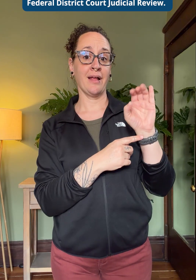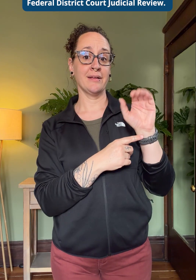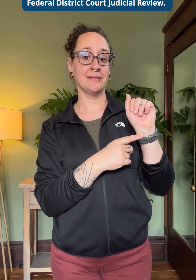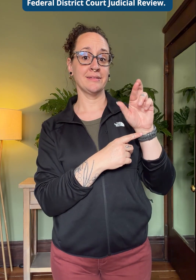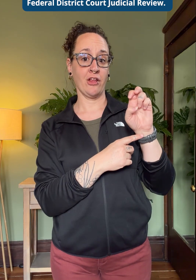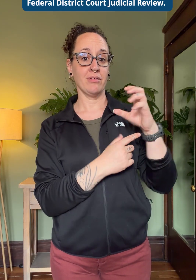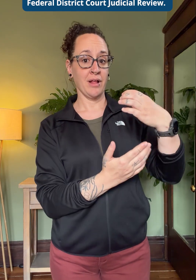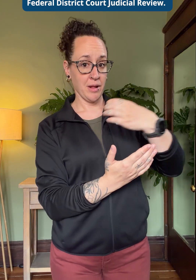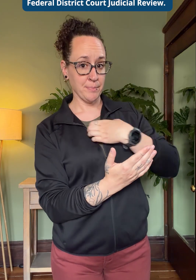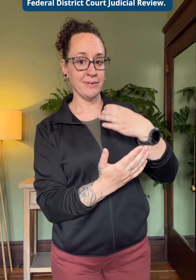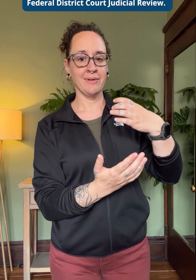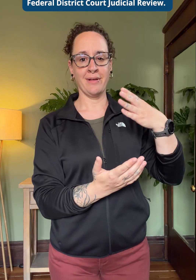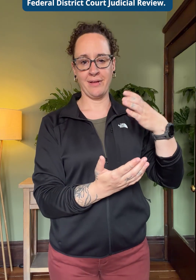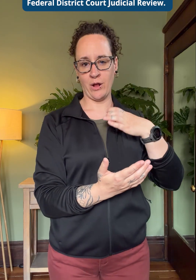Medicare Appeals Council review,